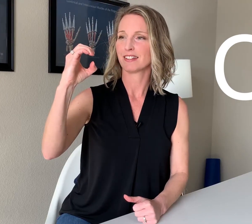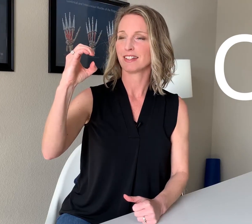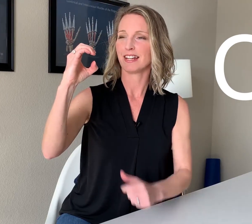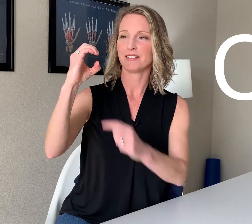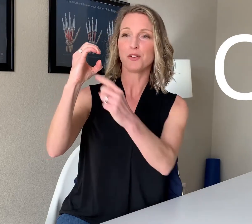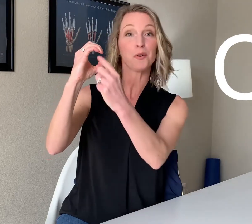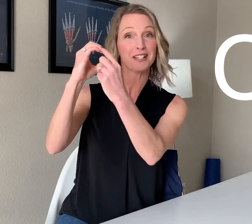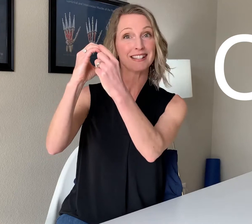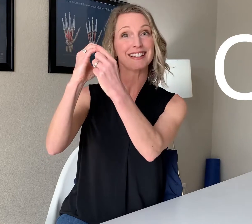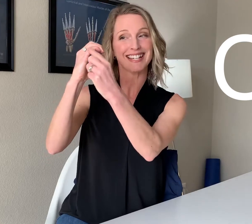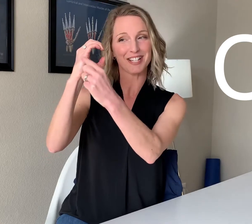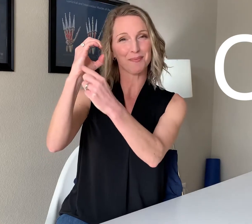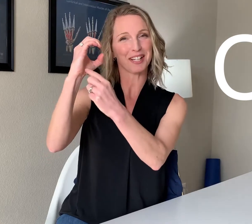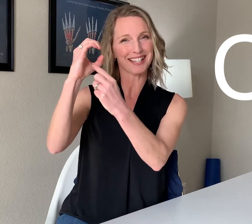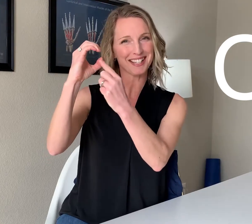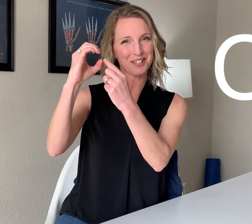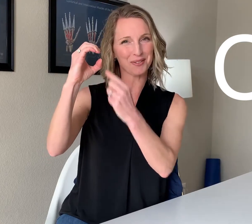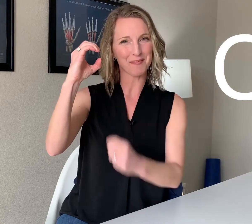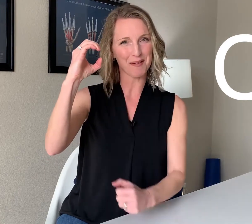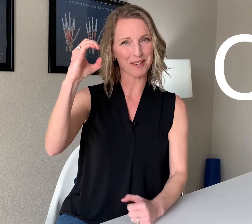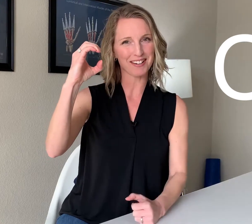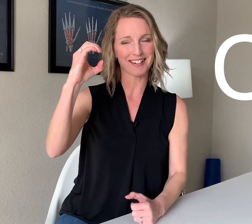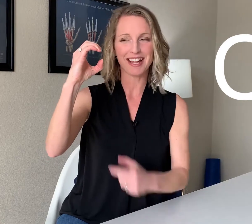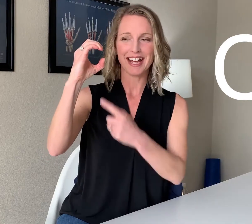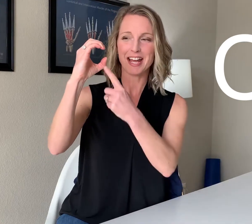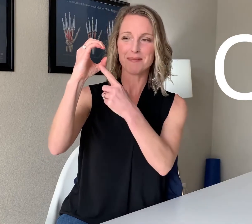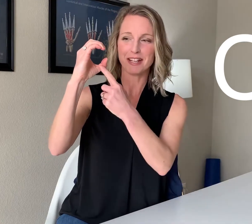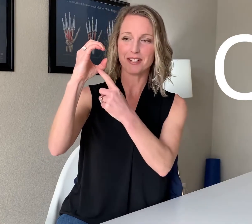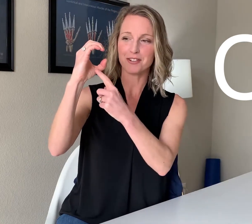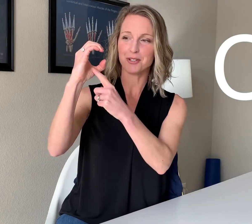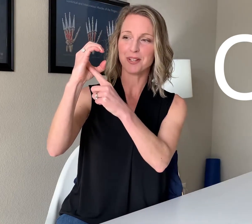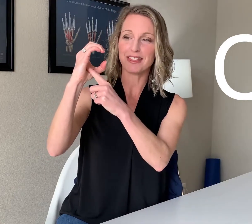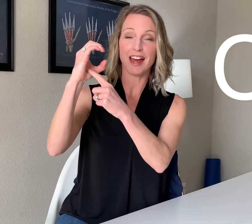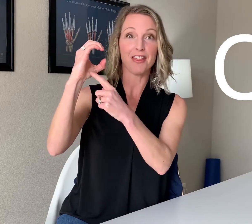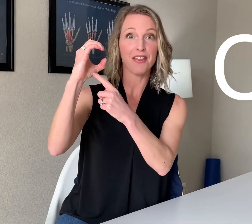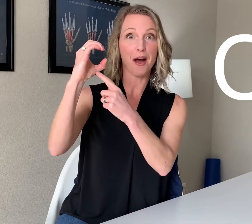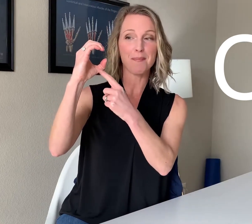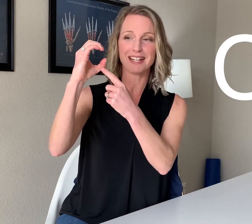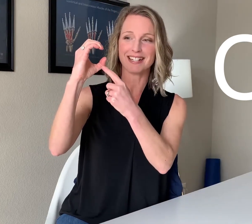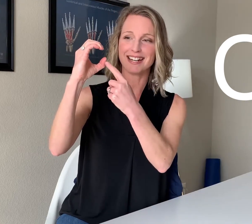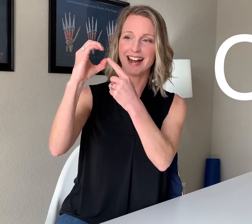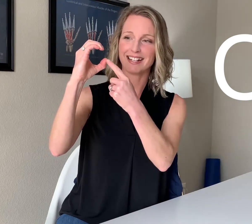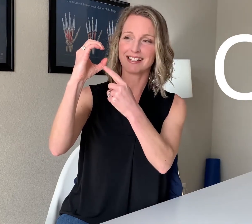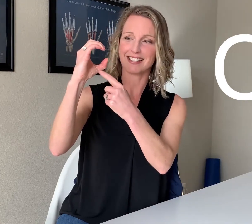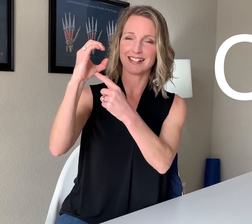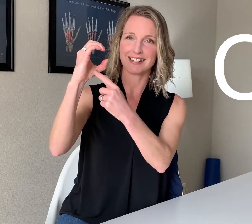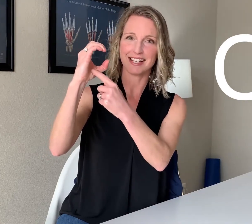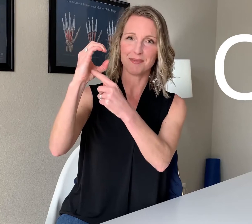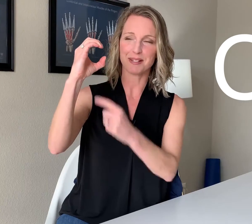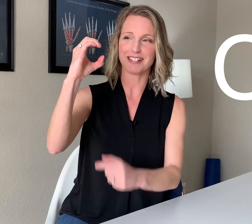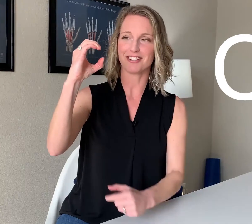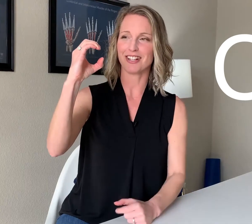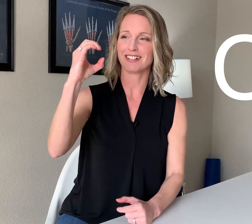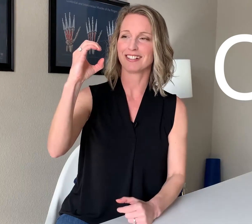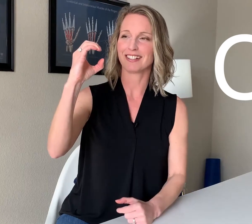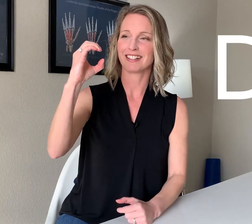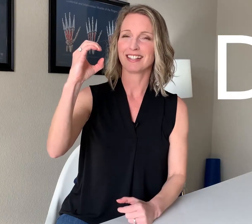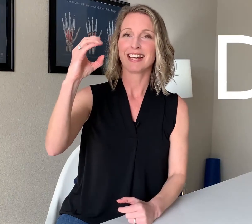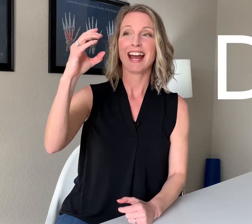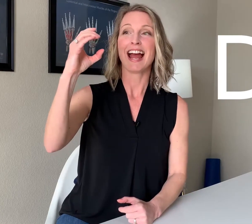And of course, C is pretty easy to remember, and making sure you get that thumb in a nice C position. And then